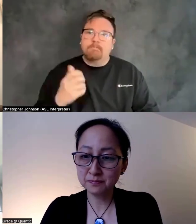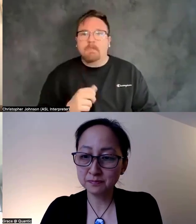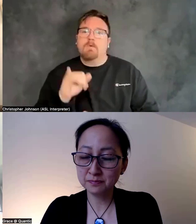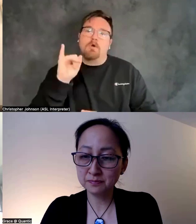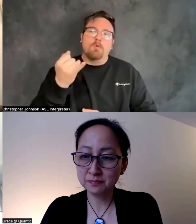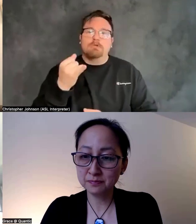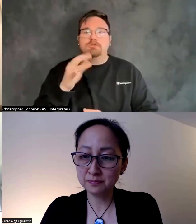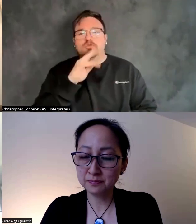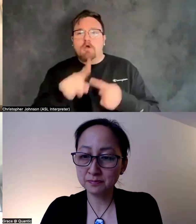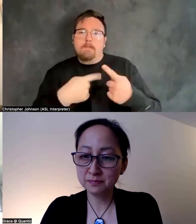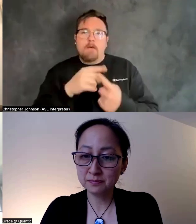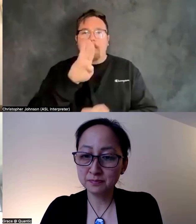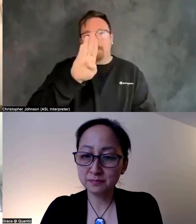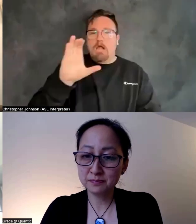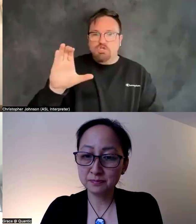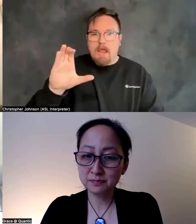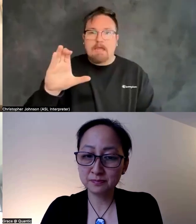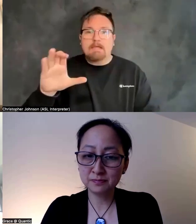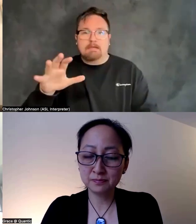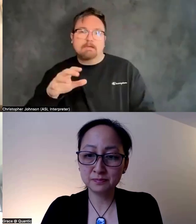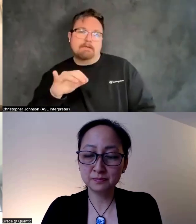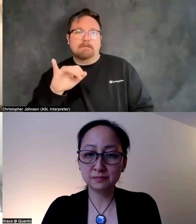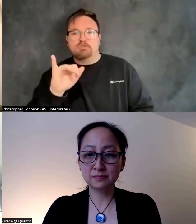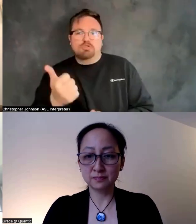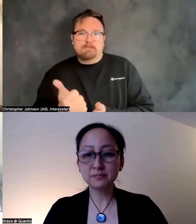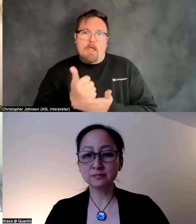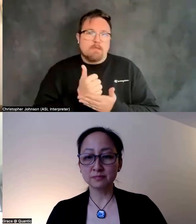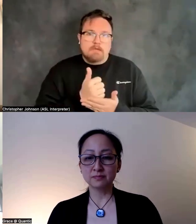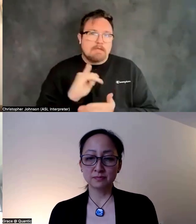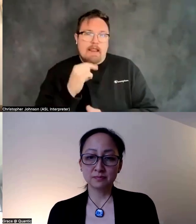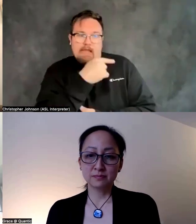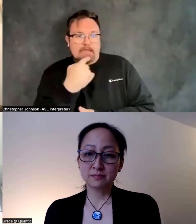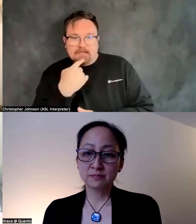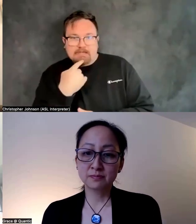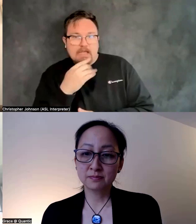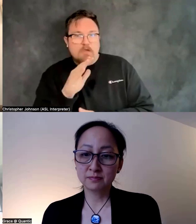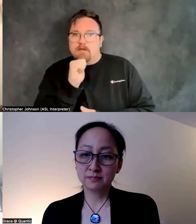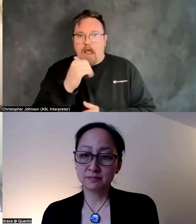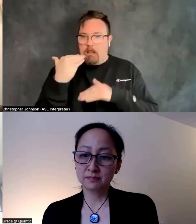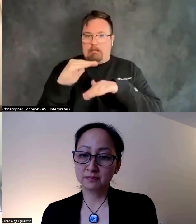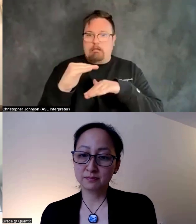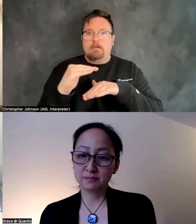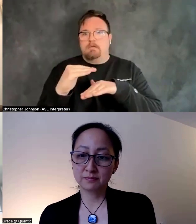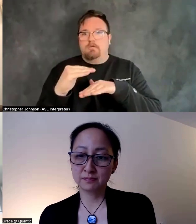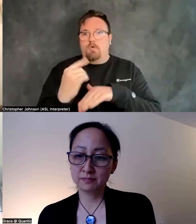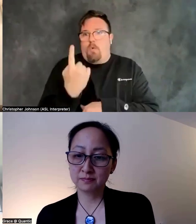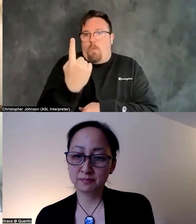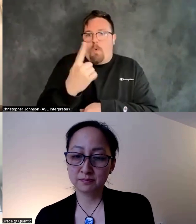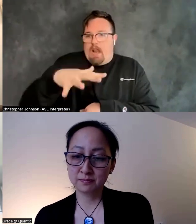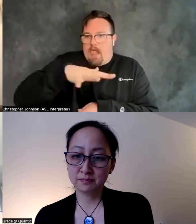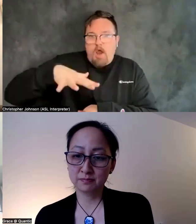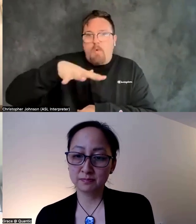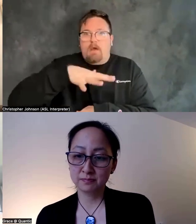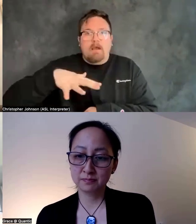the blockchain space helps us transcend geographies. As Hamish said, we are not restricted to one geography, and you don't go in